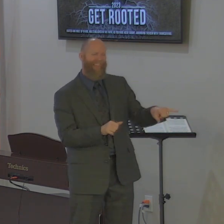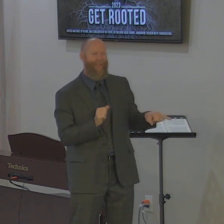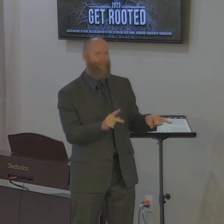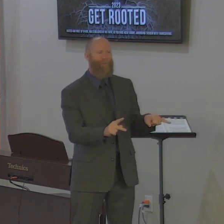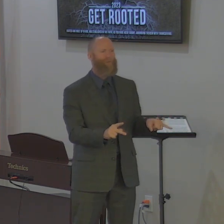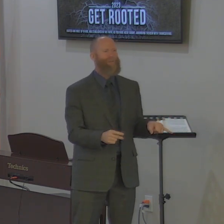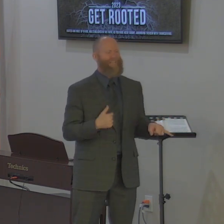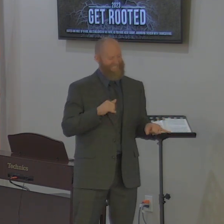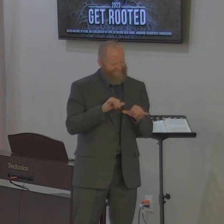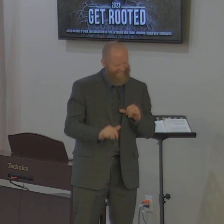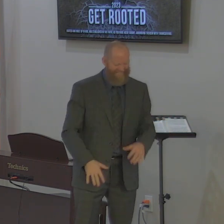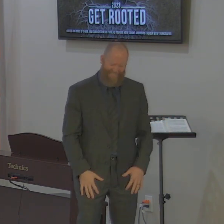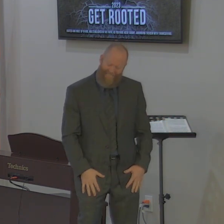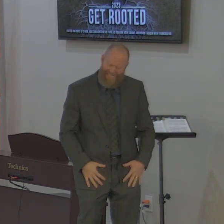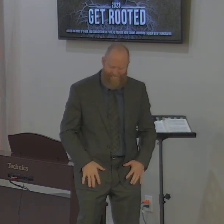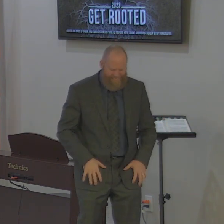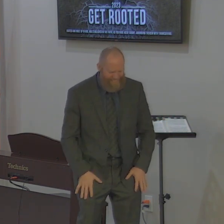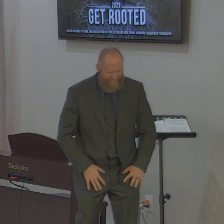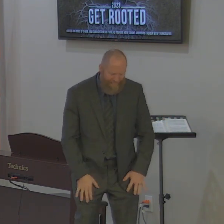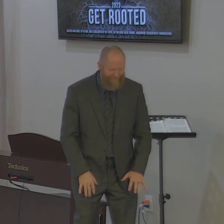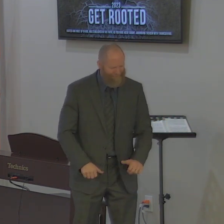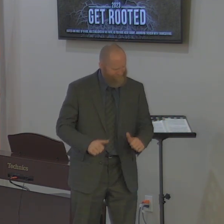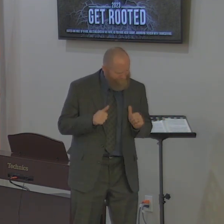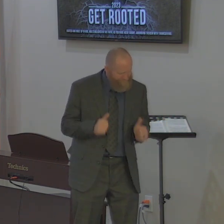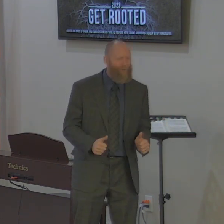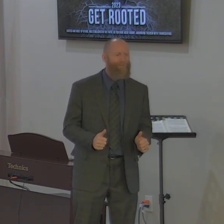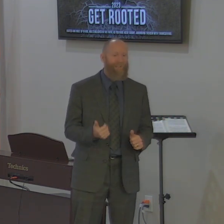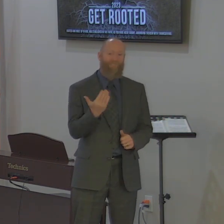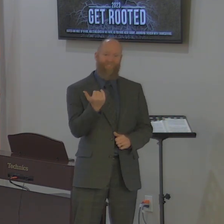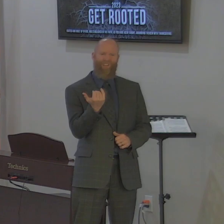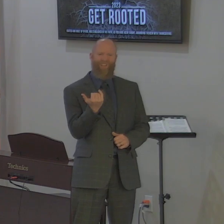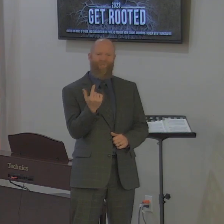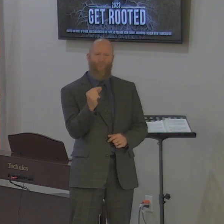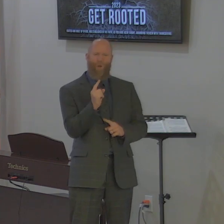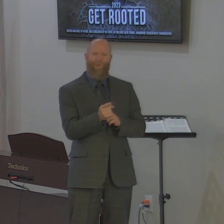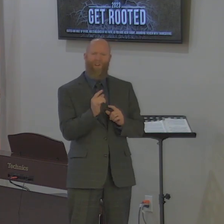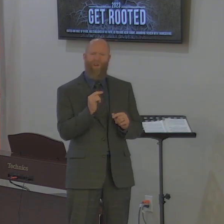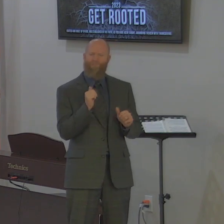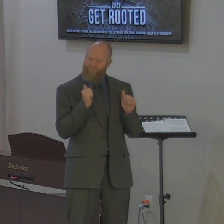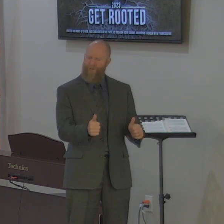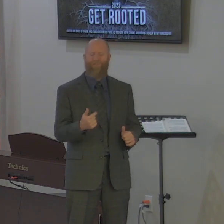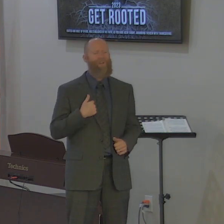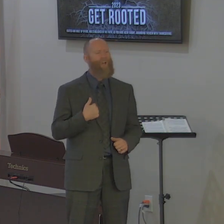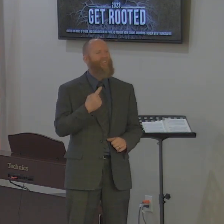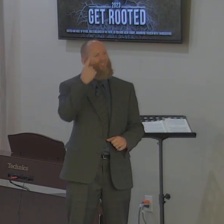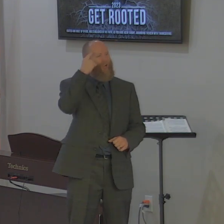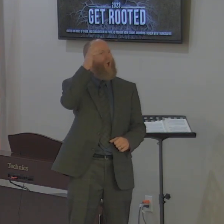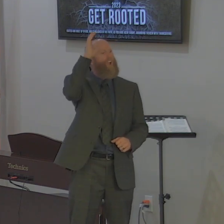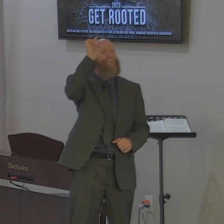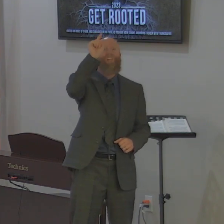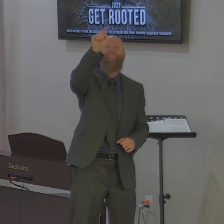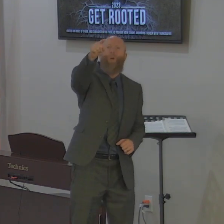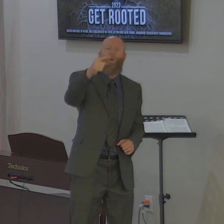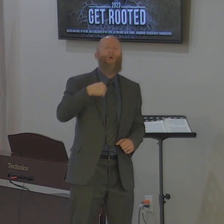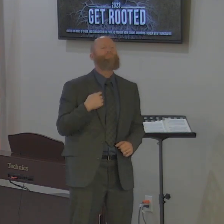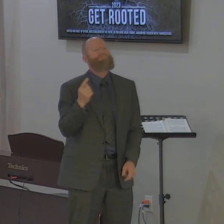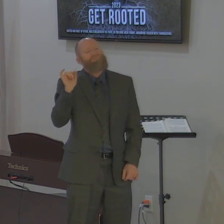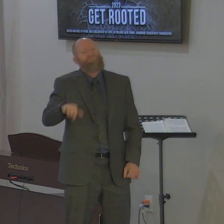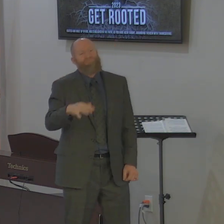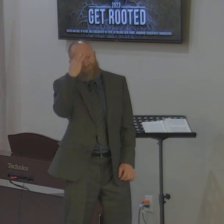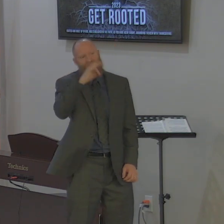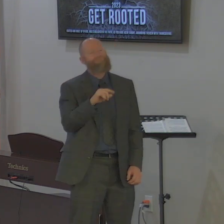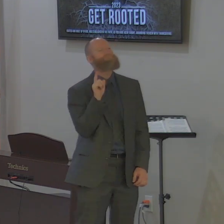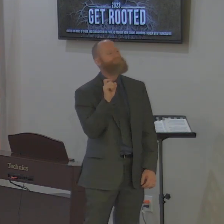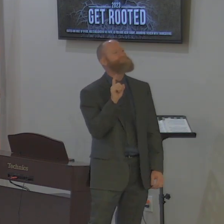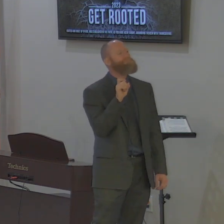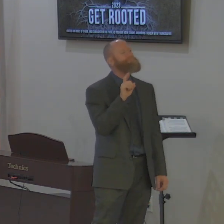and I get up and go in the direction I thought I saw him go. And I walk for another 20, 30 minutes, and I get